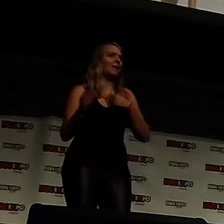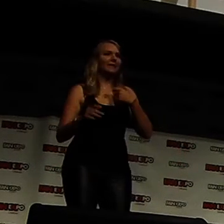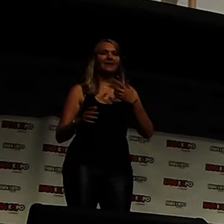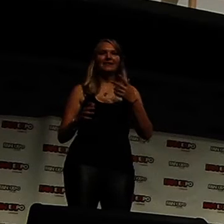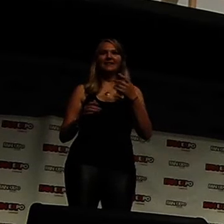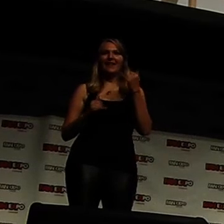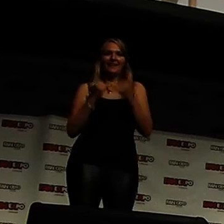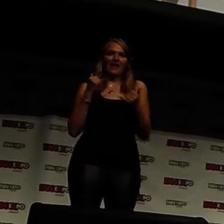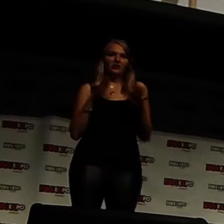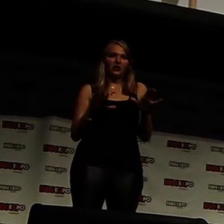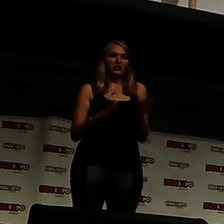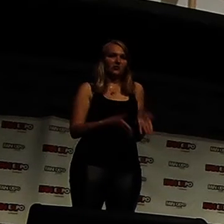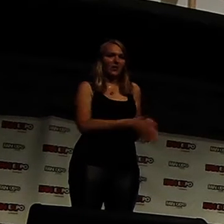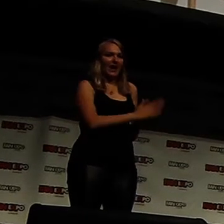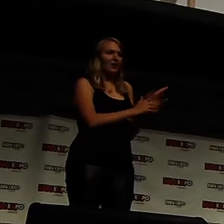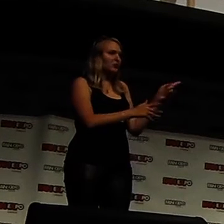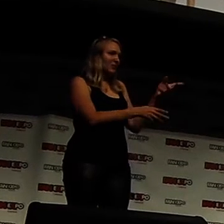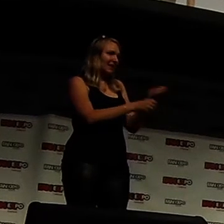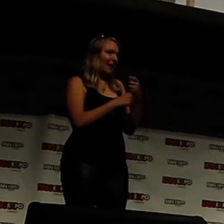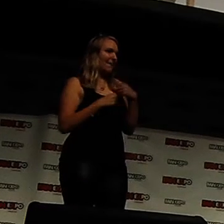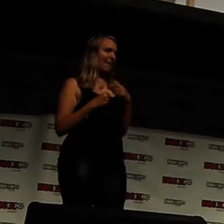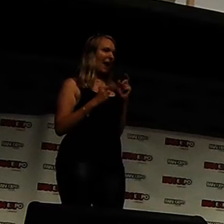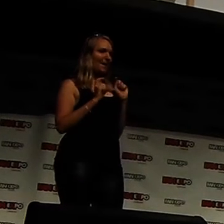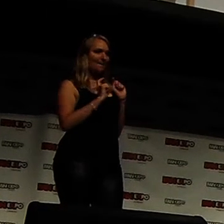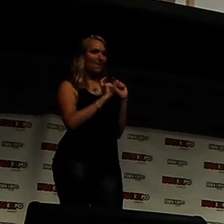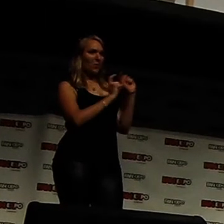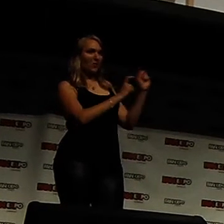chance to ask this. Did you get my present?